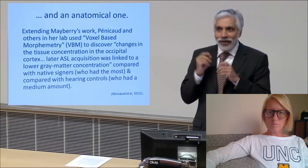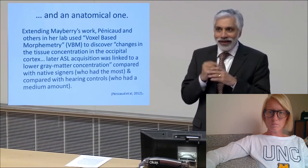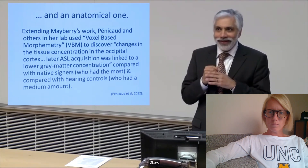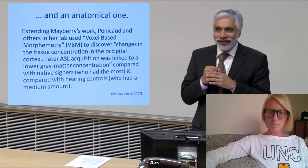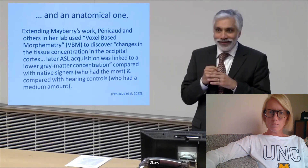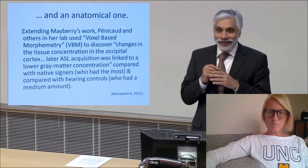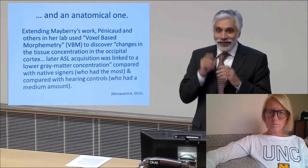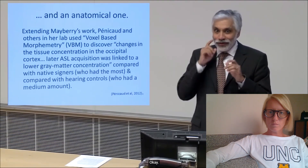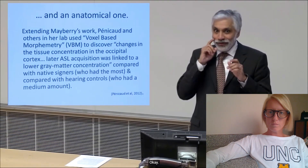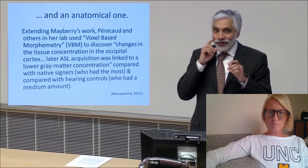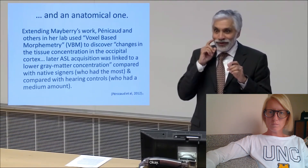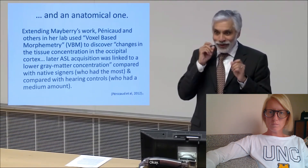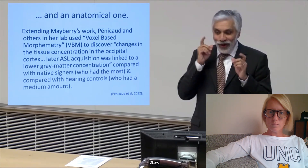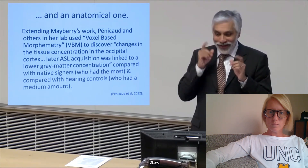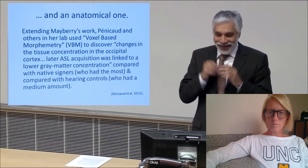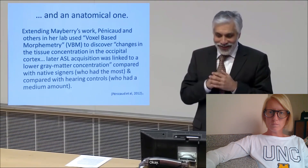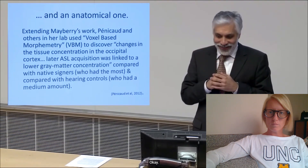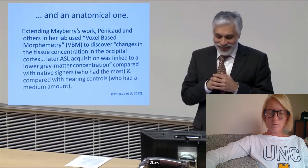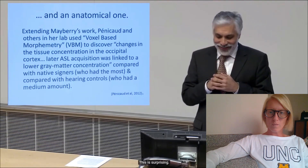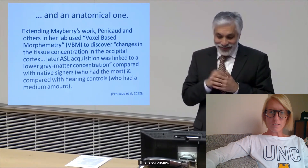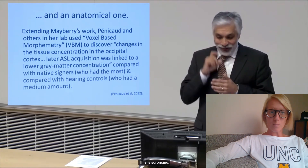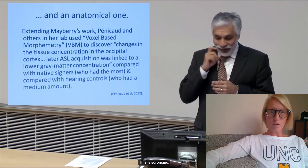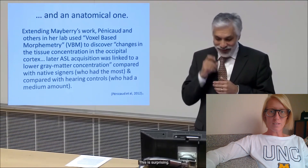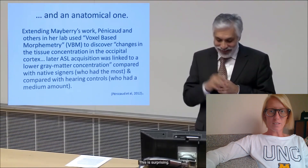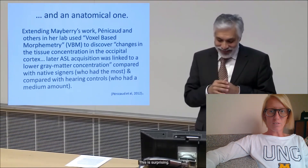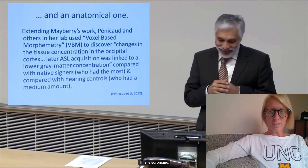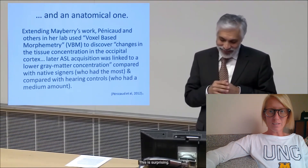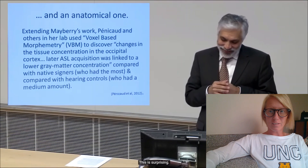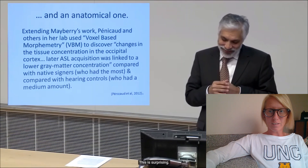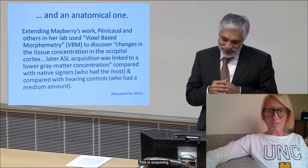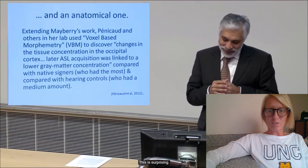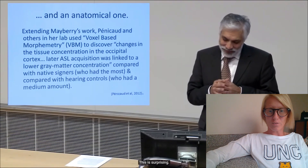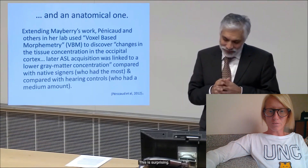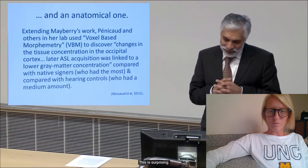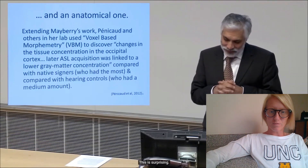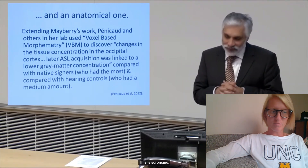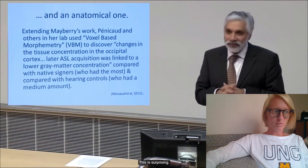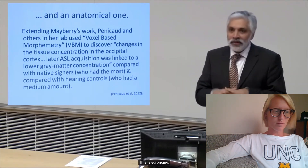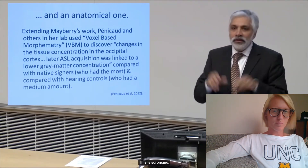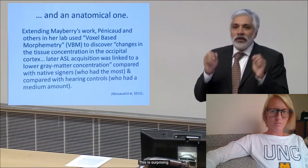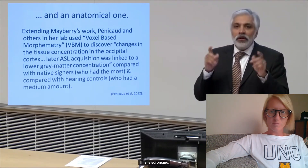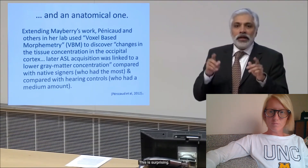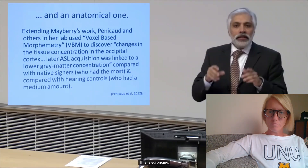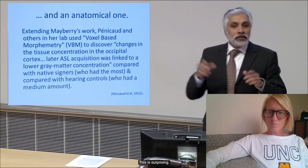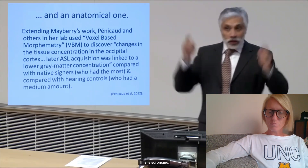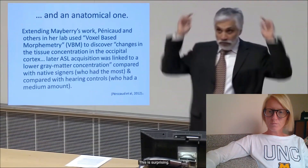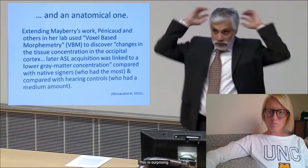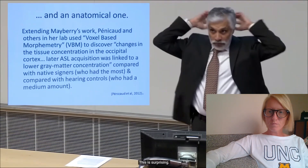Okay. This is surprising. Right? I know.